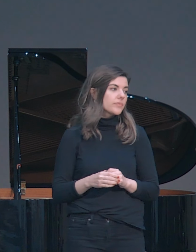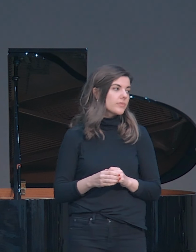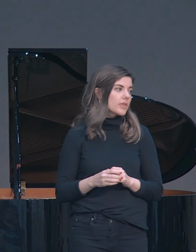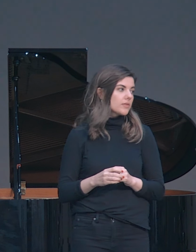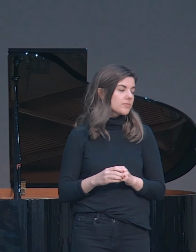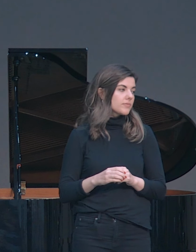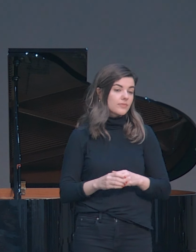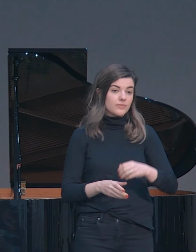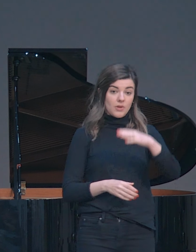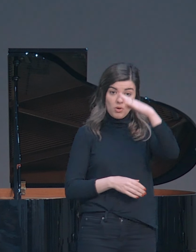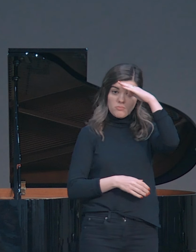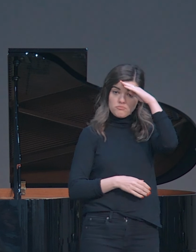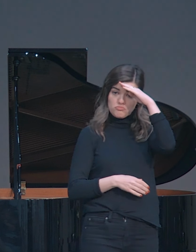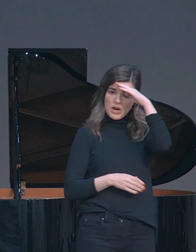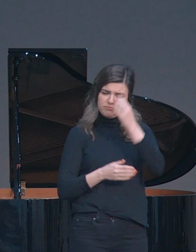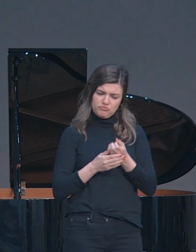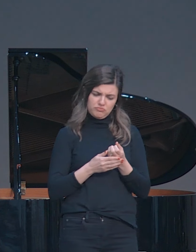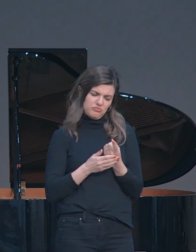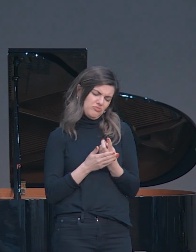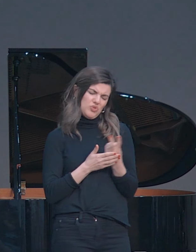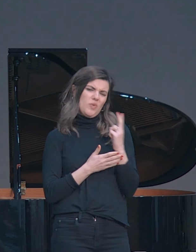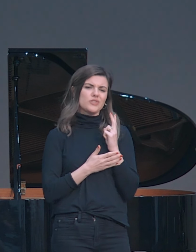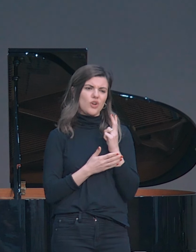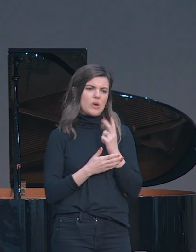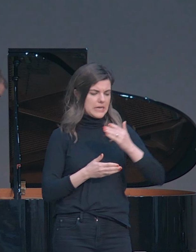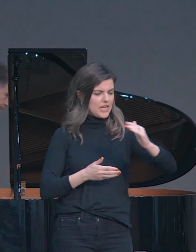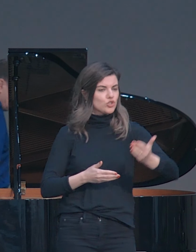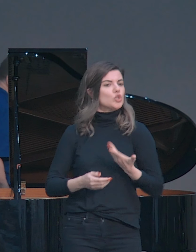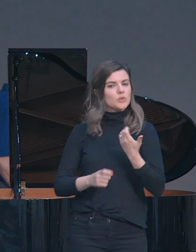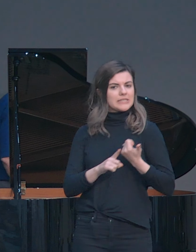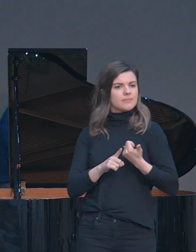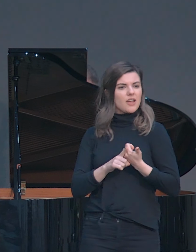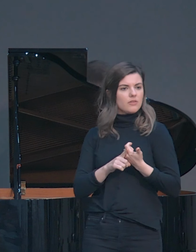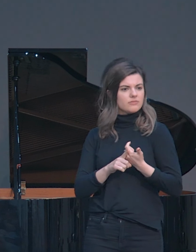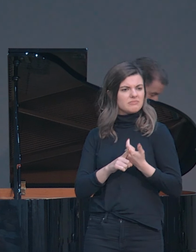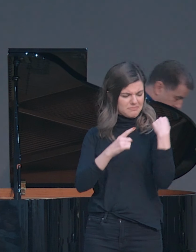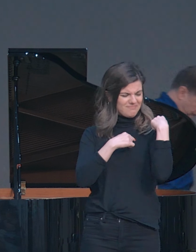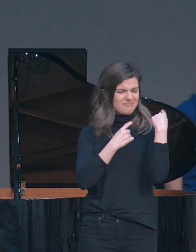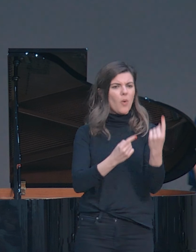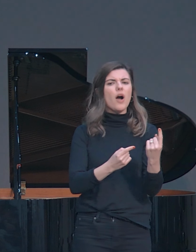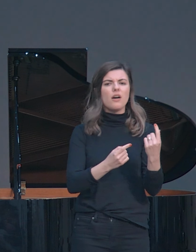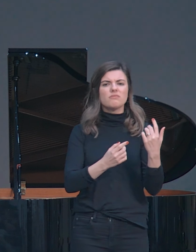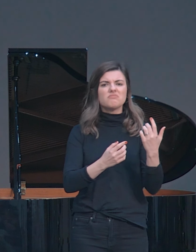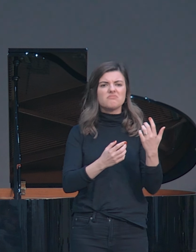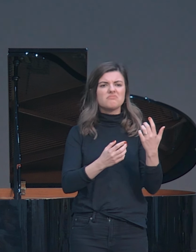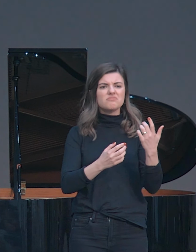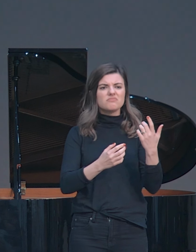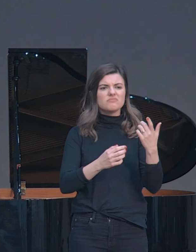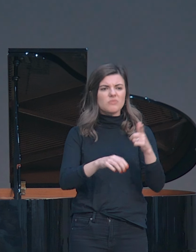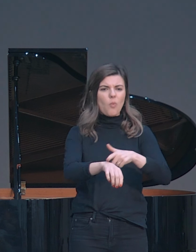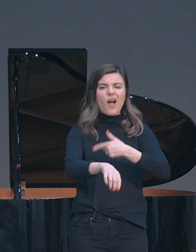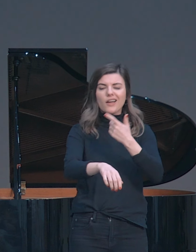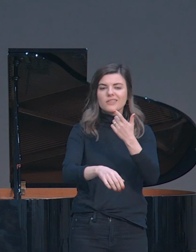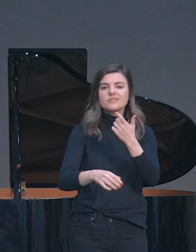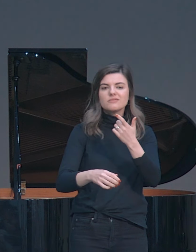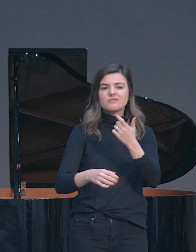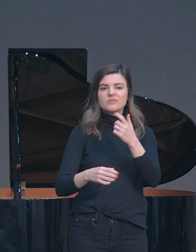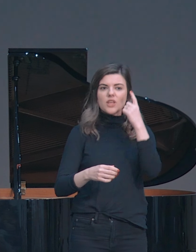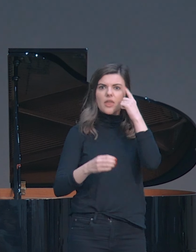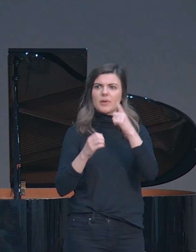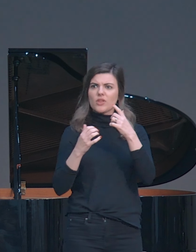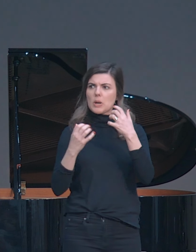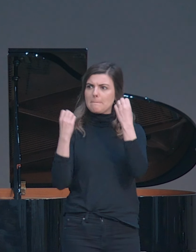You know, Brian did this a few weeks ago. He introduced himself, and it's been a while since I've thought about that, but there are a